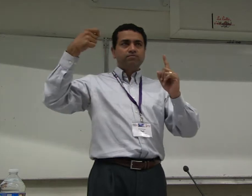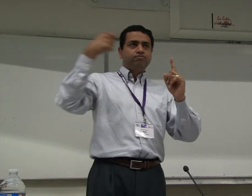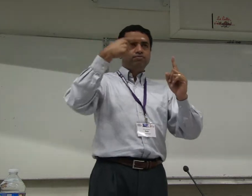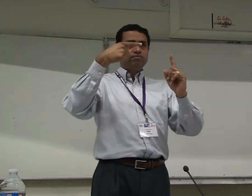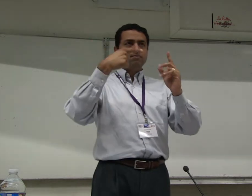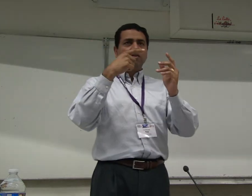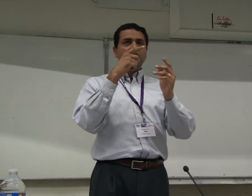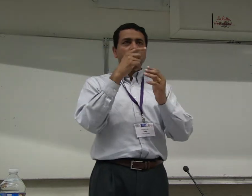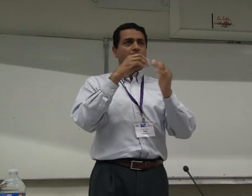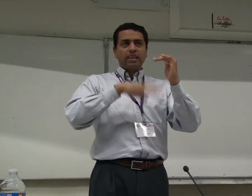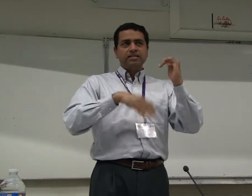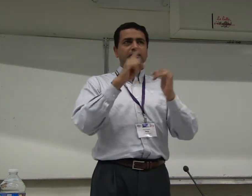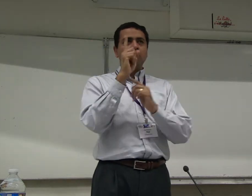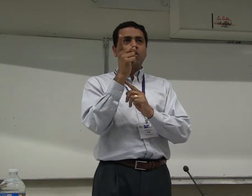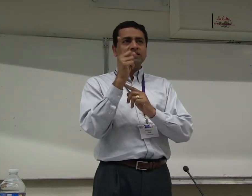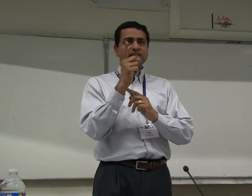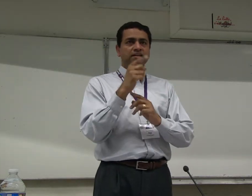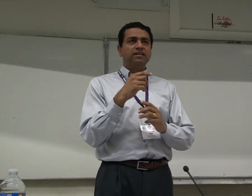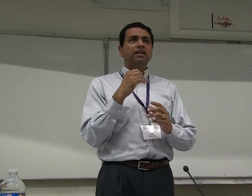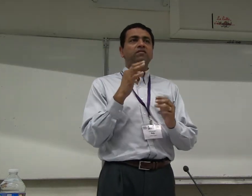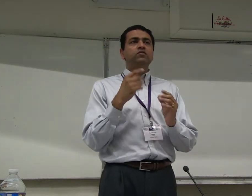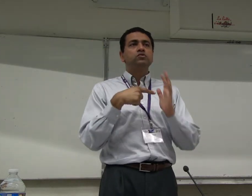used here. 1 second.